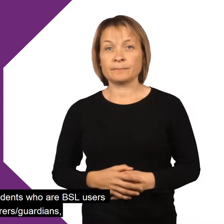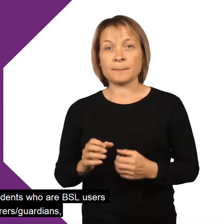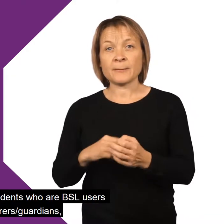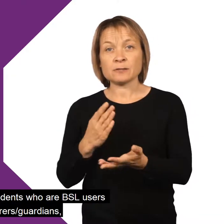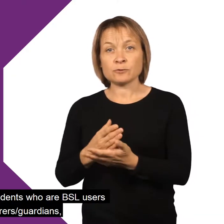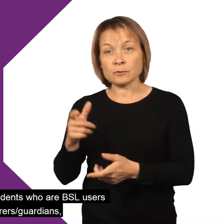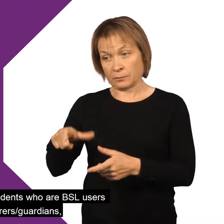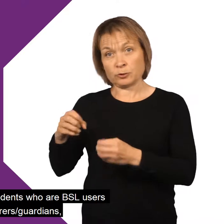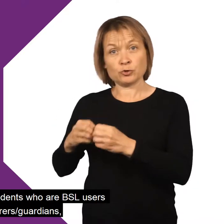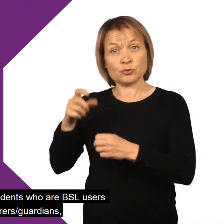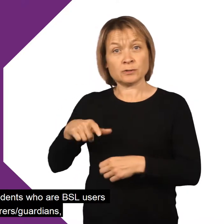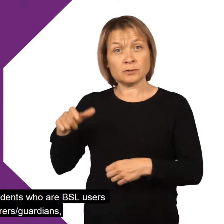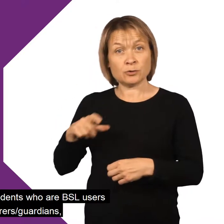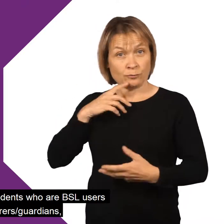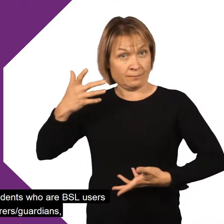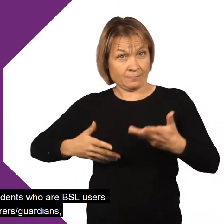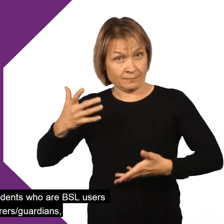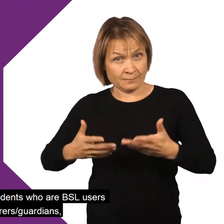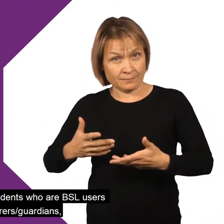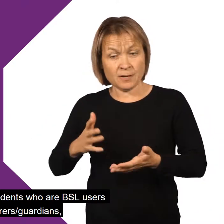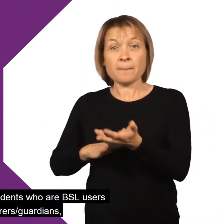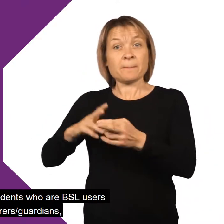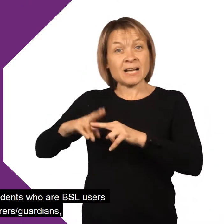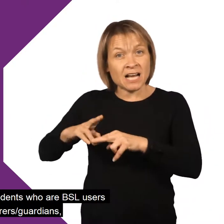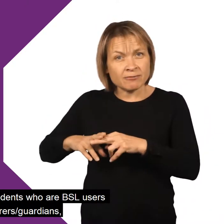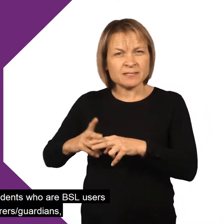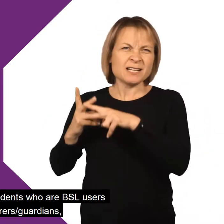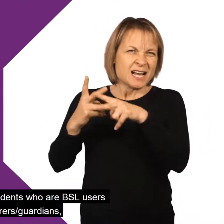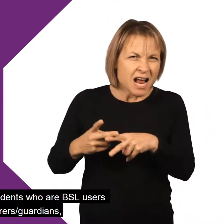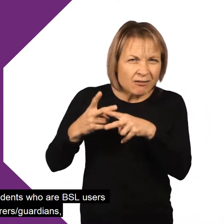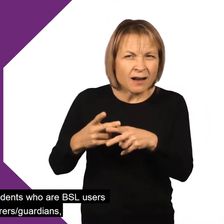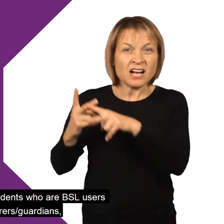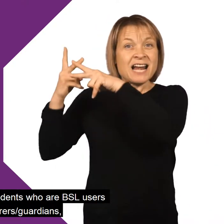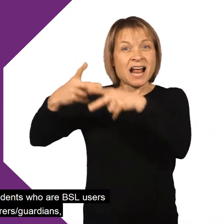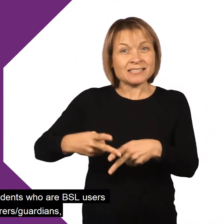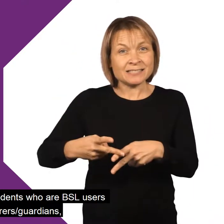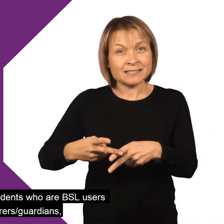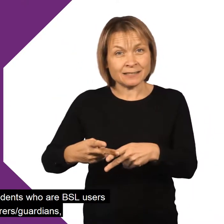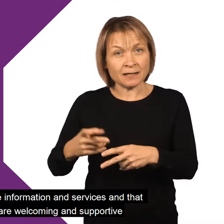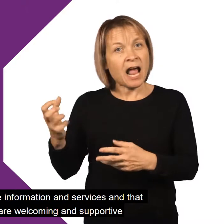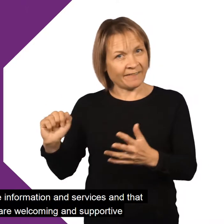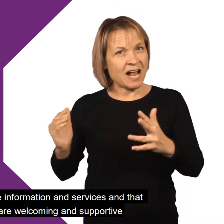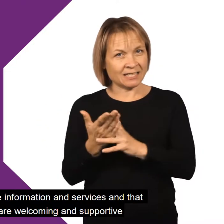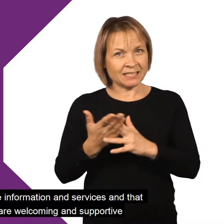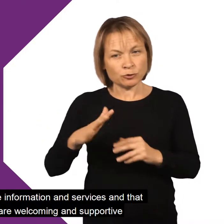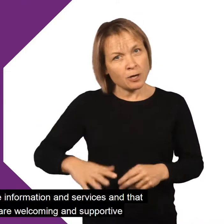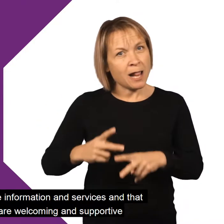Ensure that students who are BSL users and parents, carers and guardians